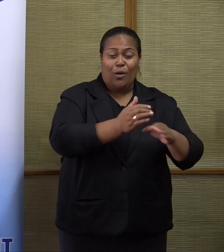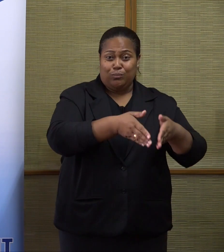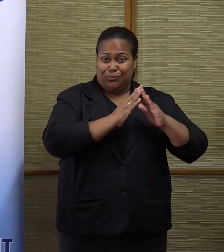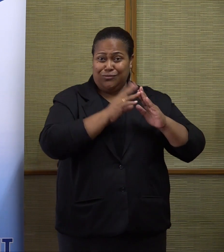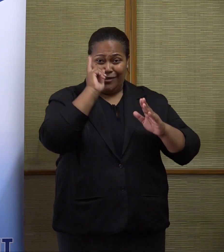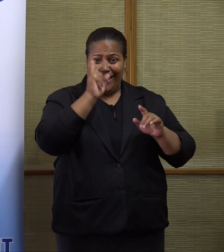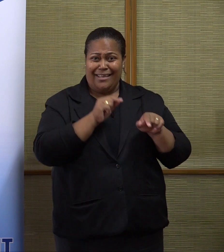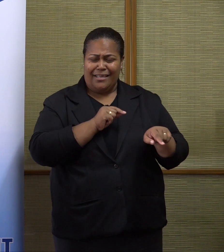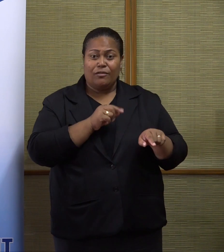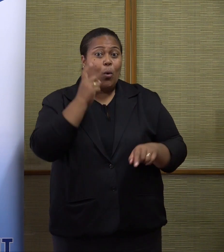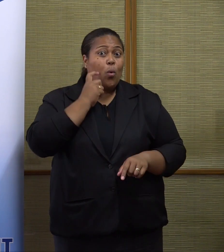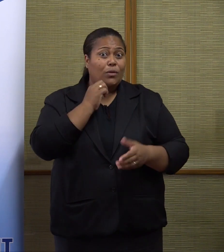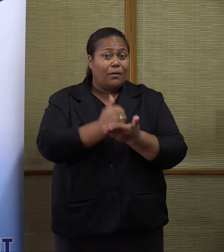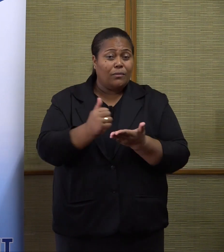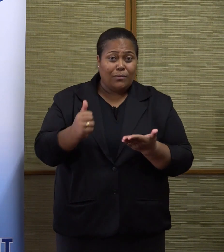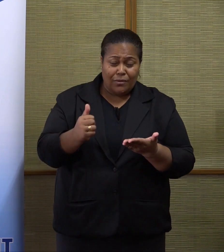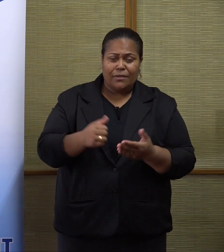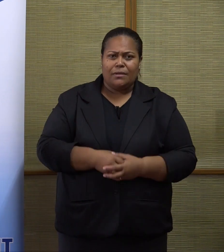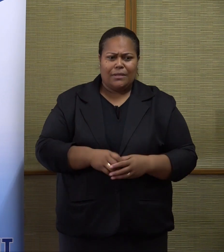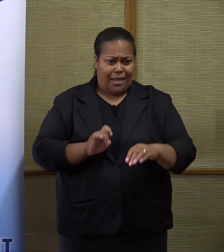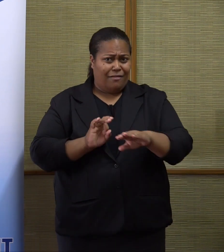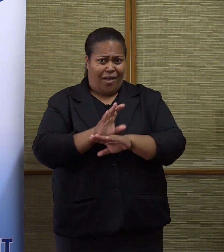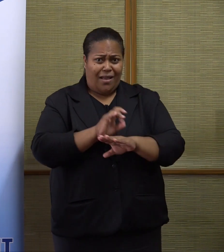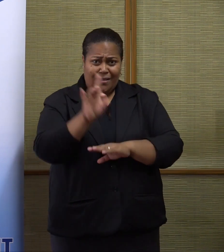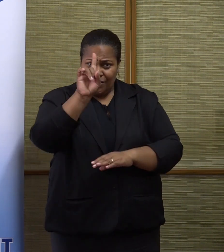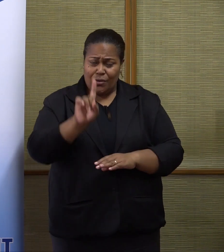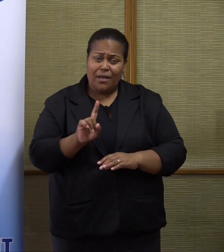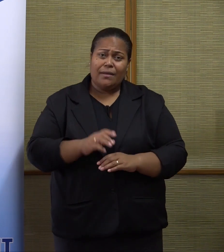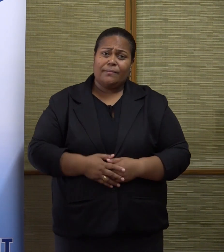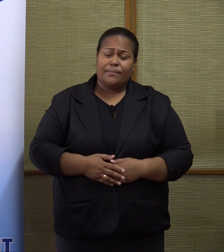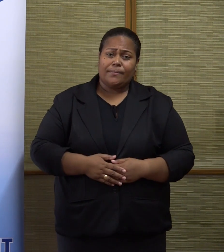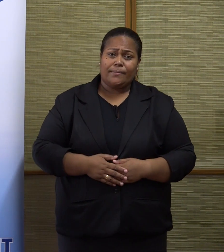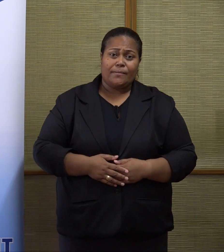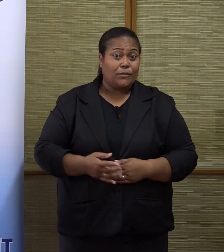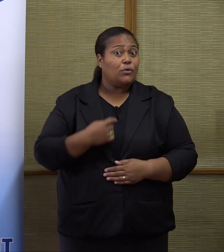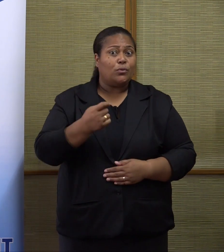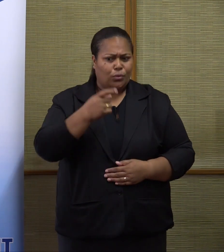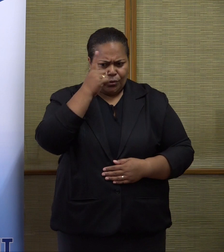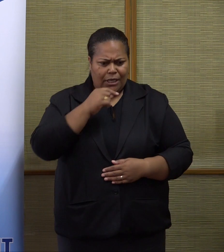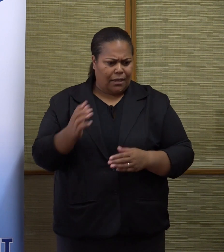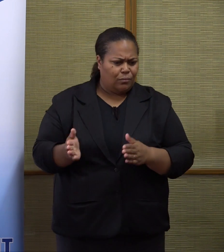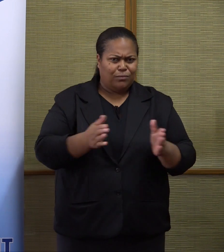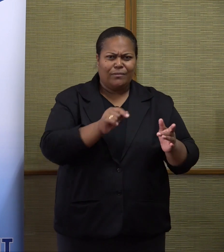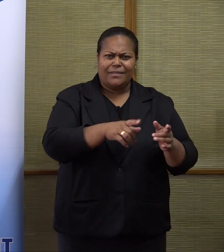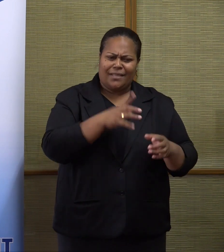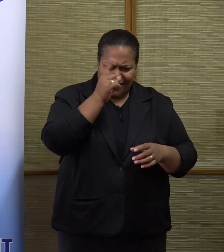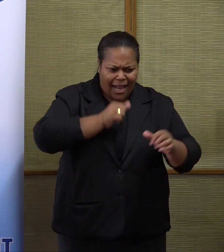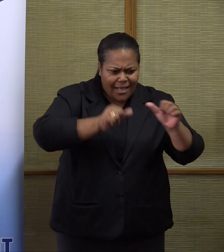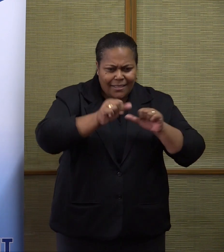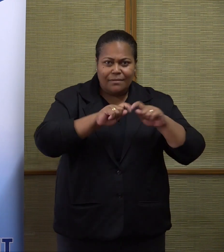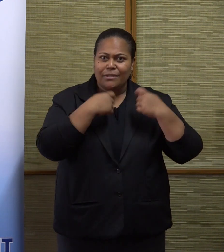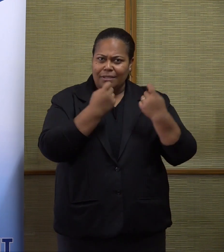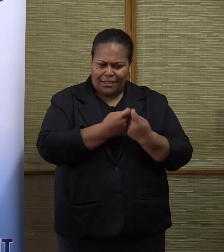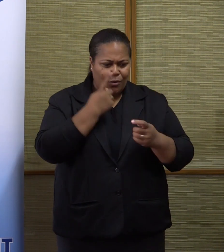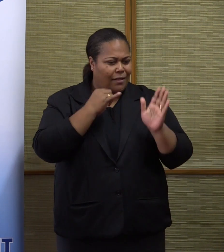For Water Authority, the advice today is as soon as they're able to operationalize or move the assessment team to